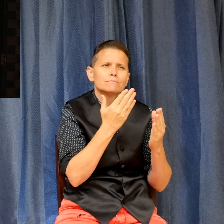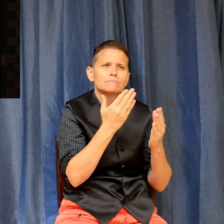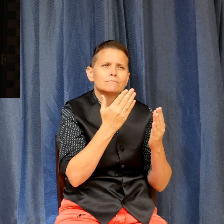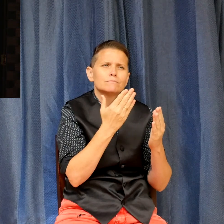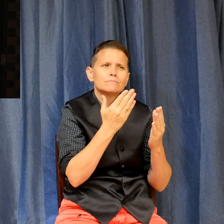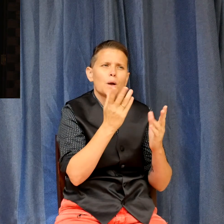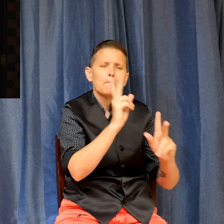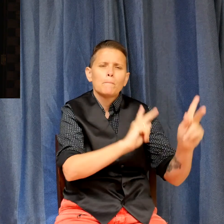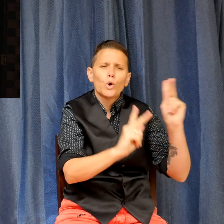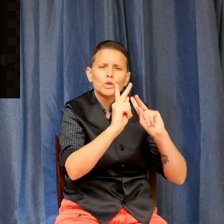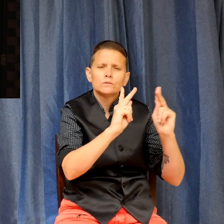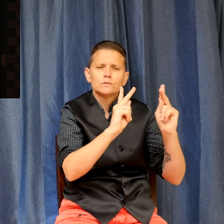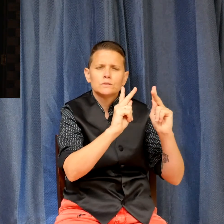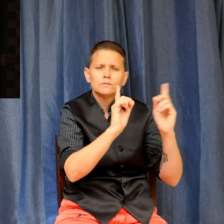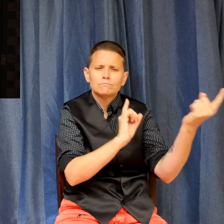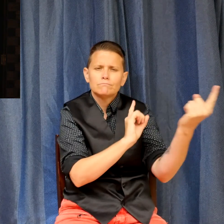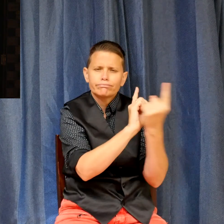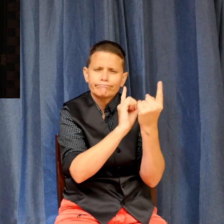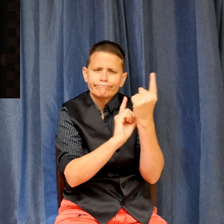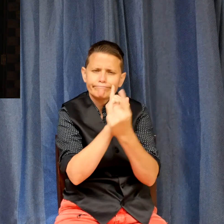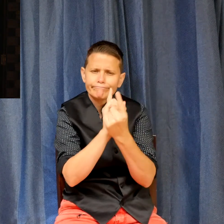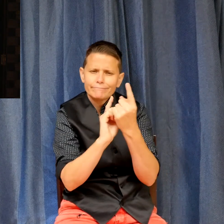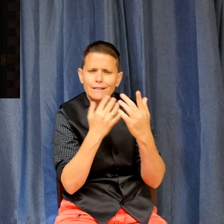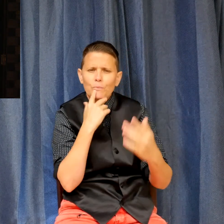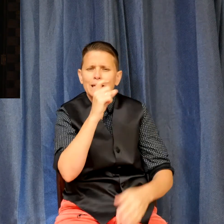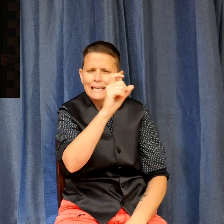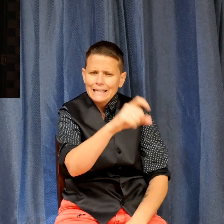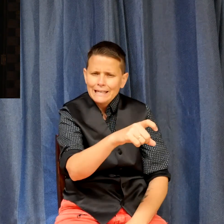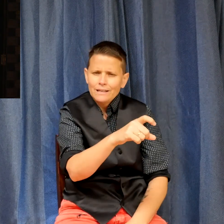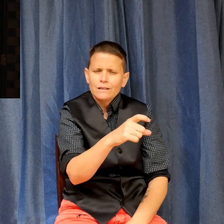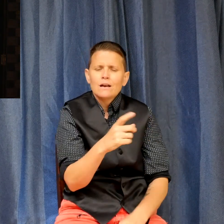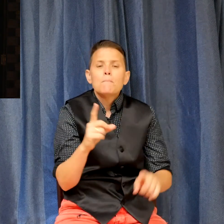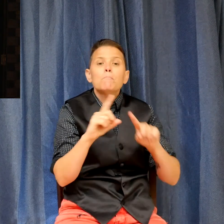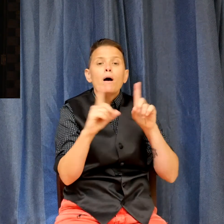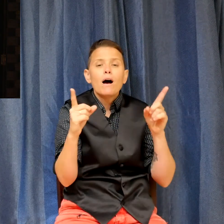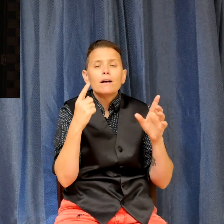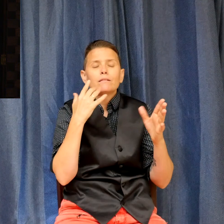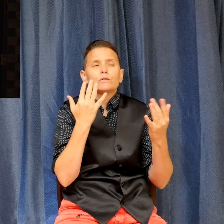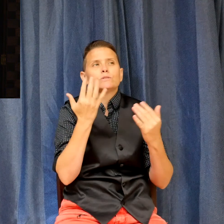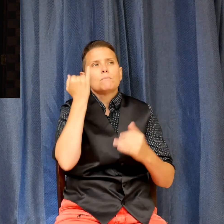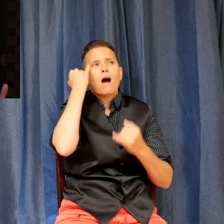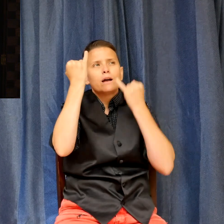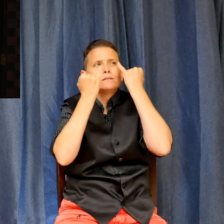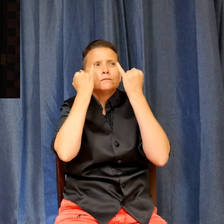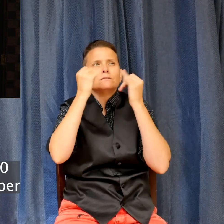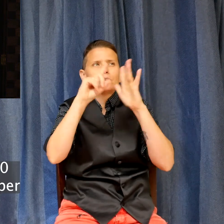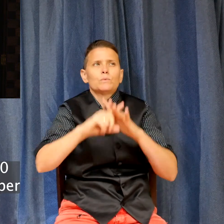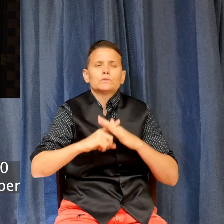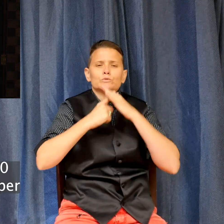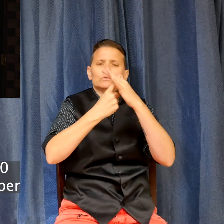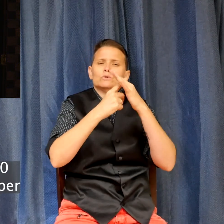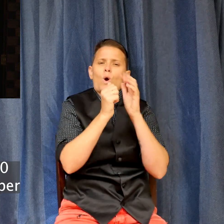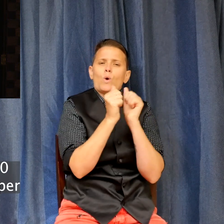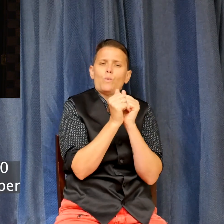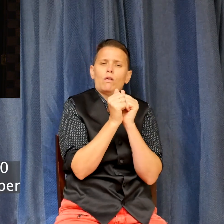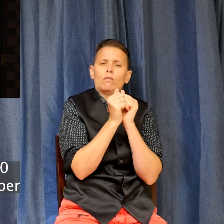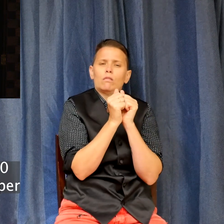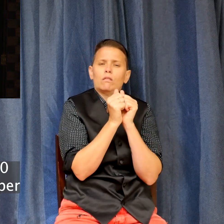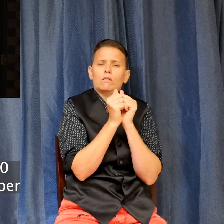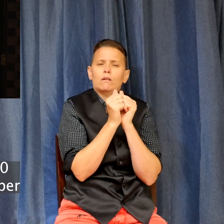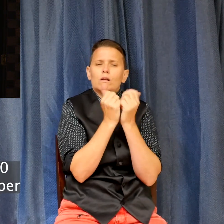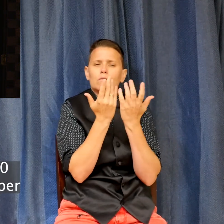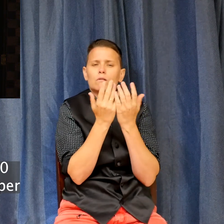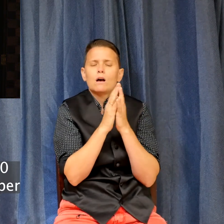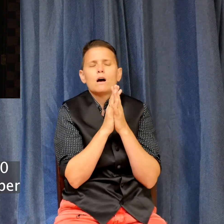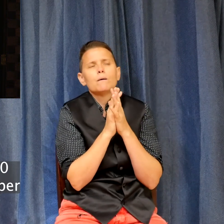ideas to do on your own that would at least put you in a place for the healing of the inner child. I actually